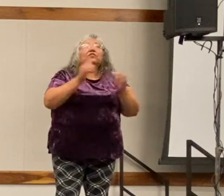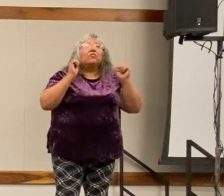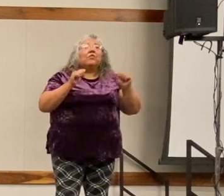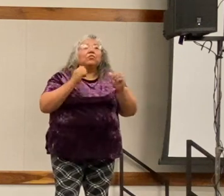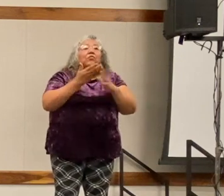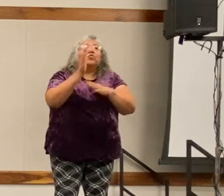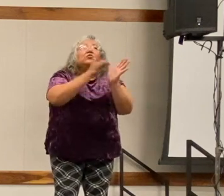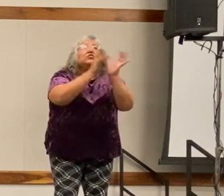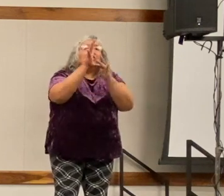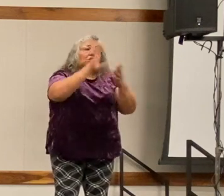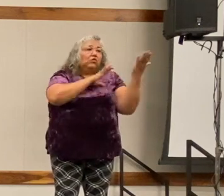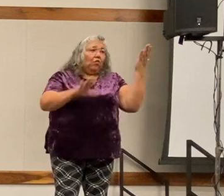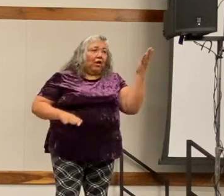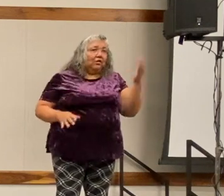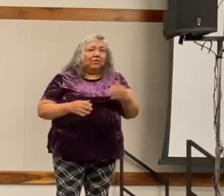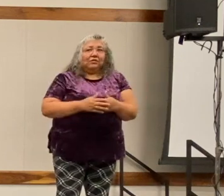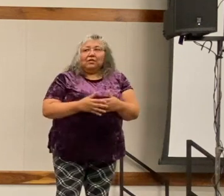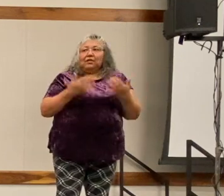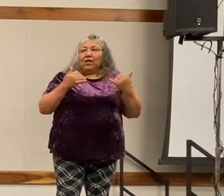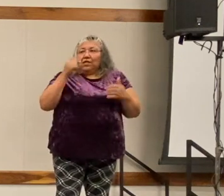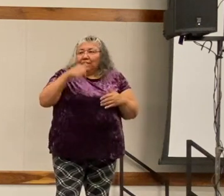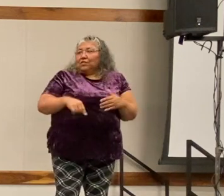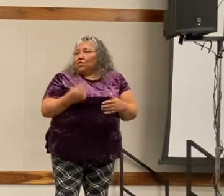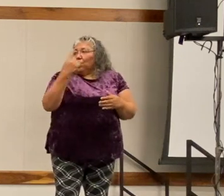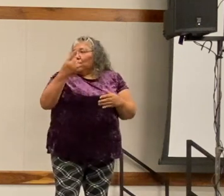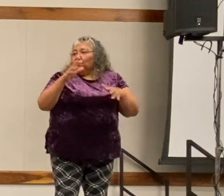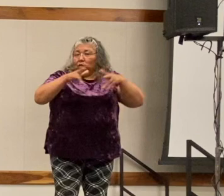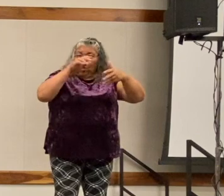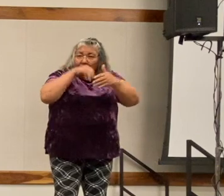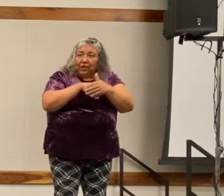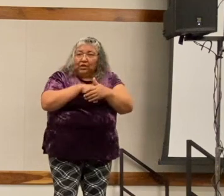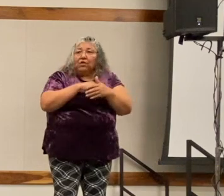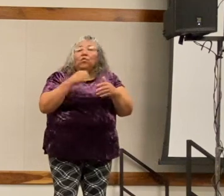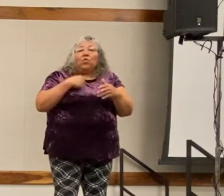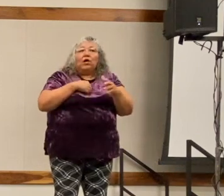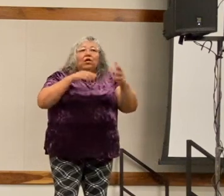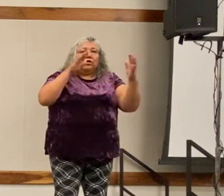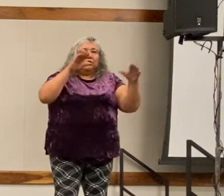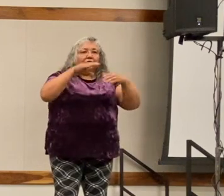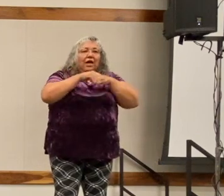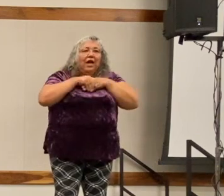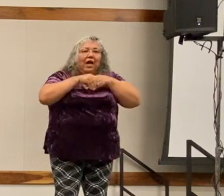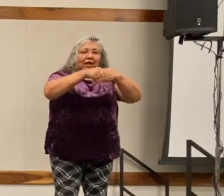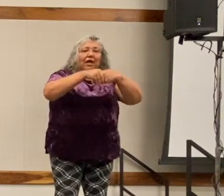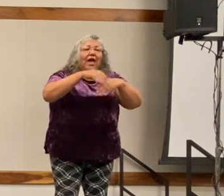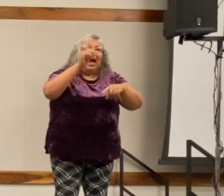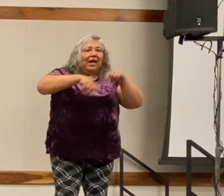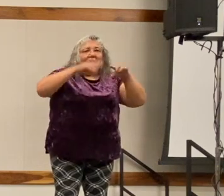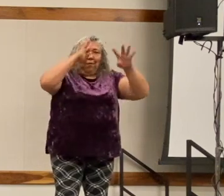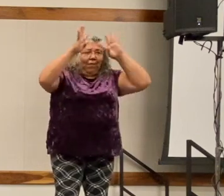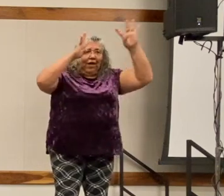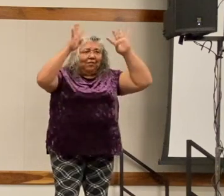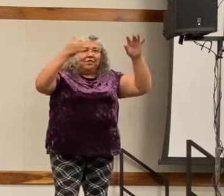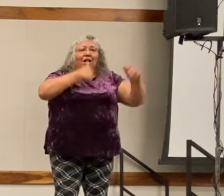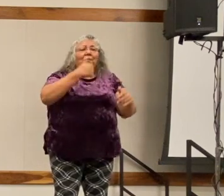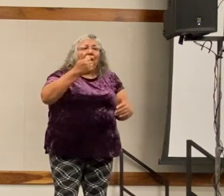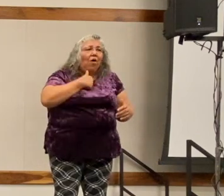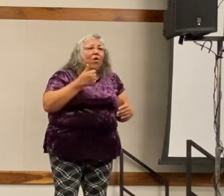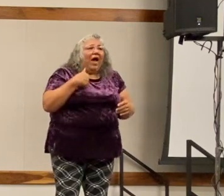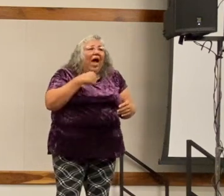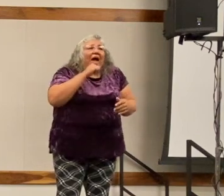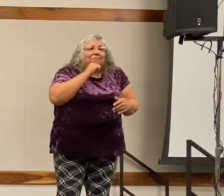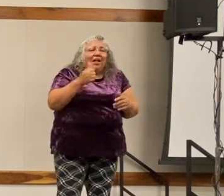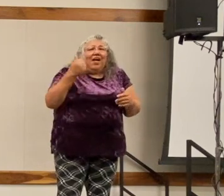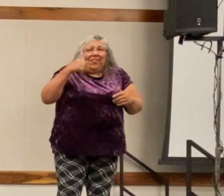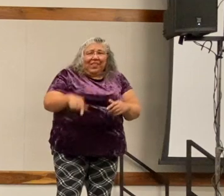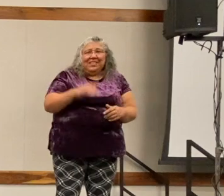through Jesus Christ. Right? He is the one that we walk into. He's the one we're hand in hand. I cannot make this up on my own. I'm not